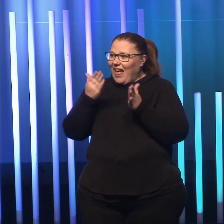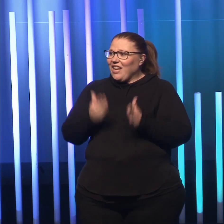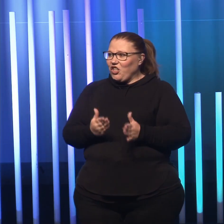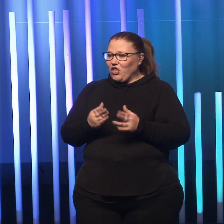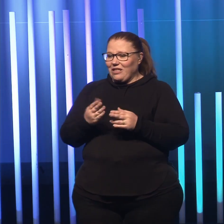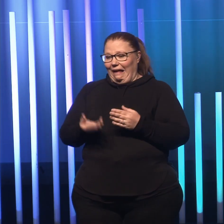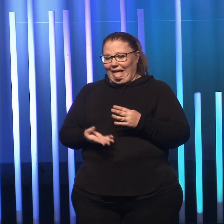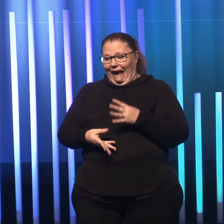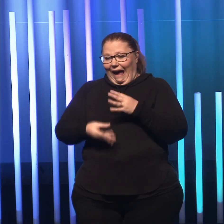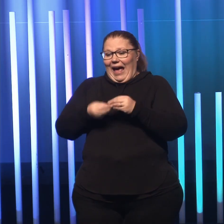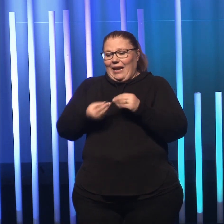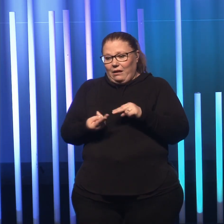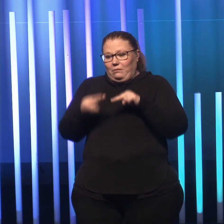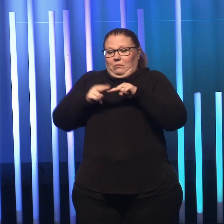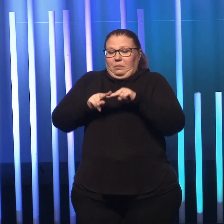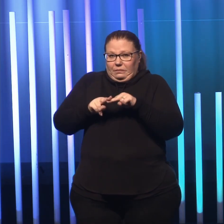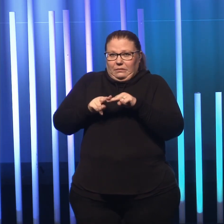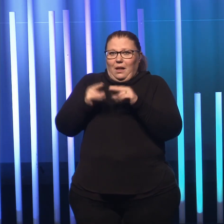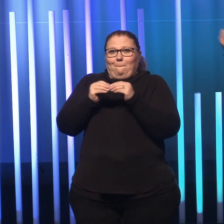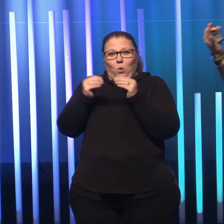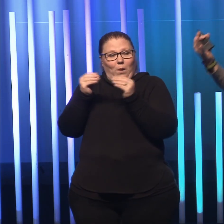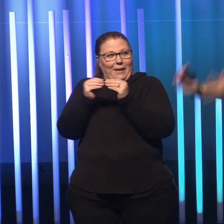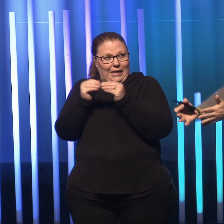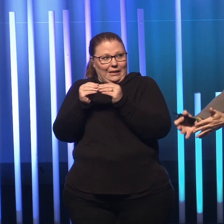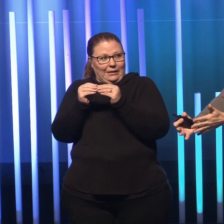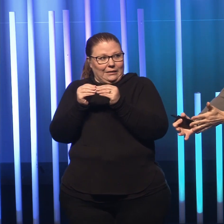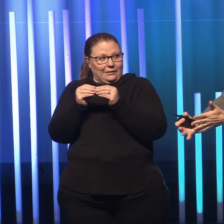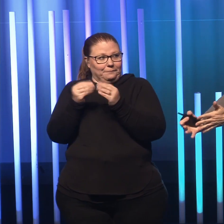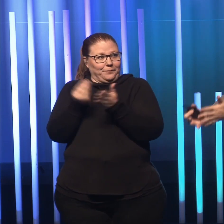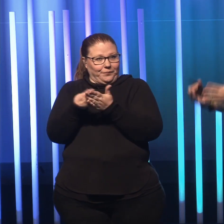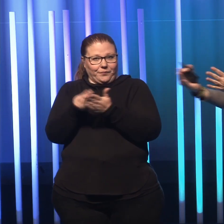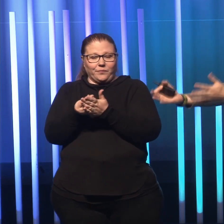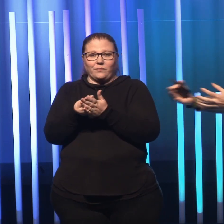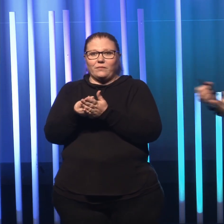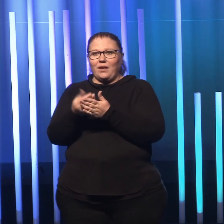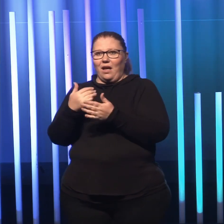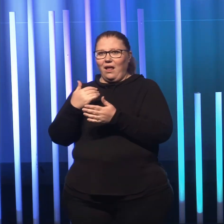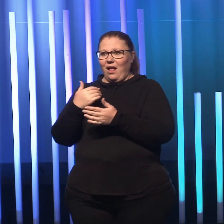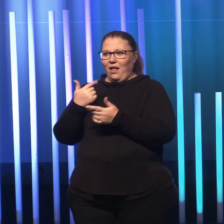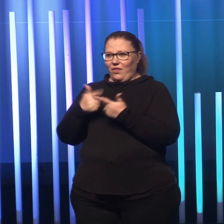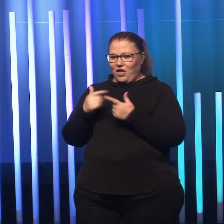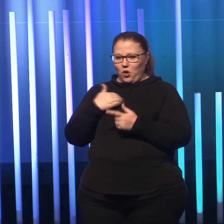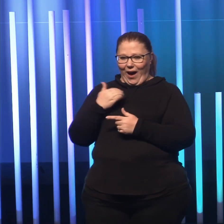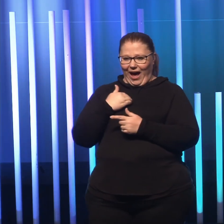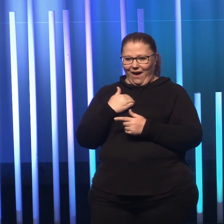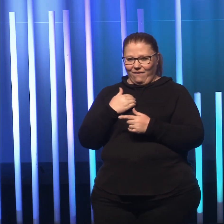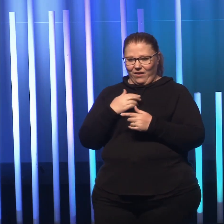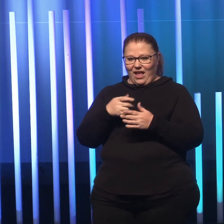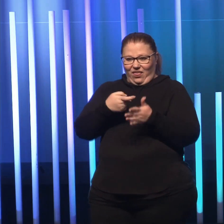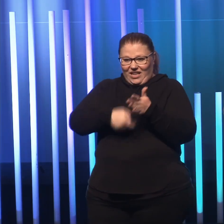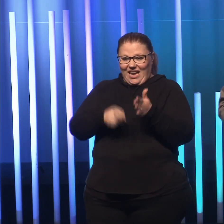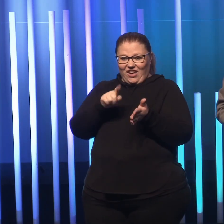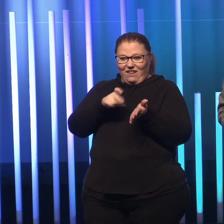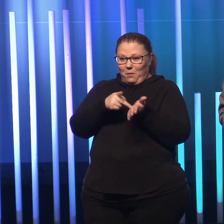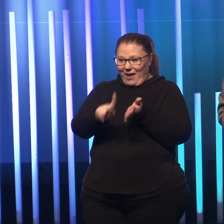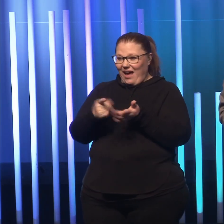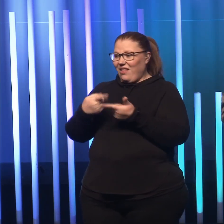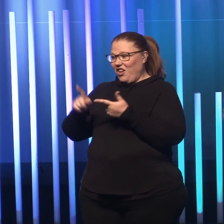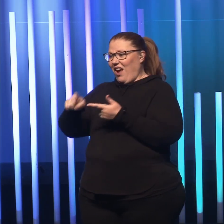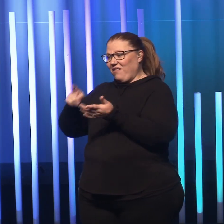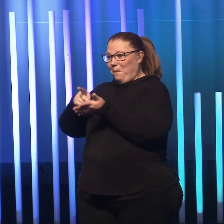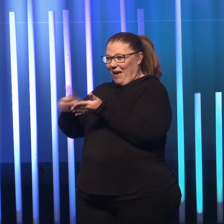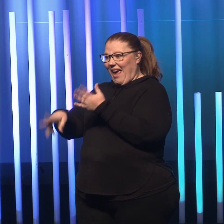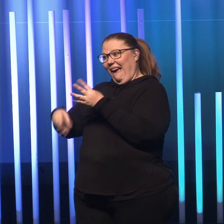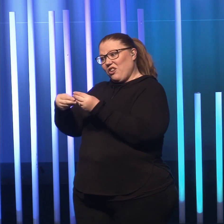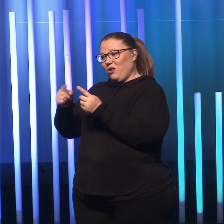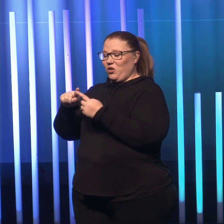you got a 35% tax burden, and you've got the tax collectors or the tax farmers that are coming. And then if you live in Galilee and